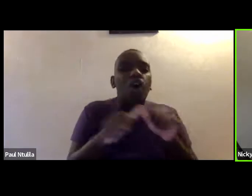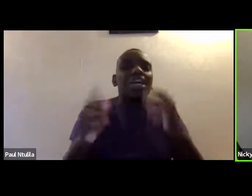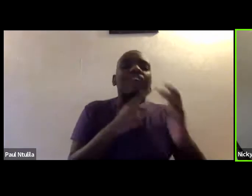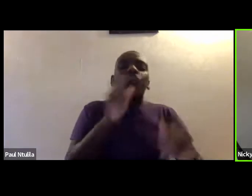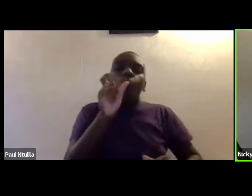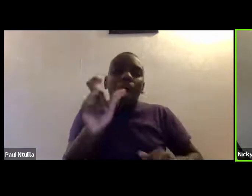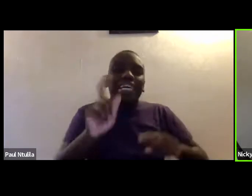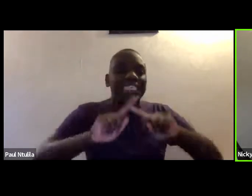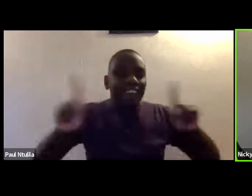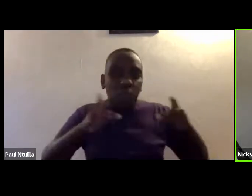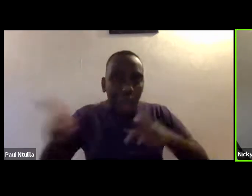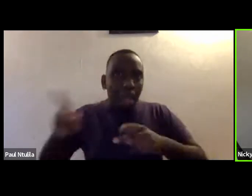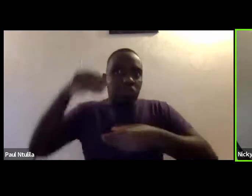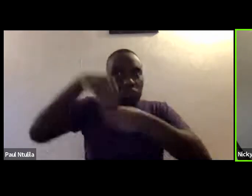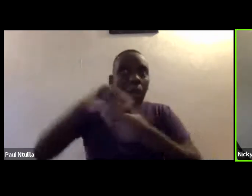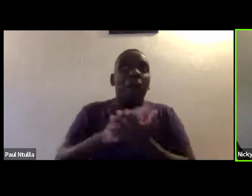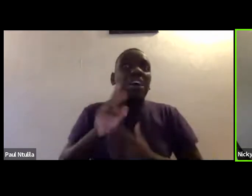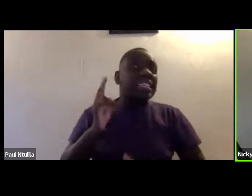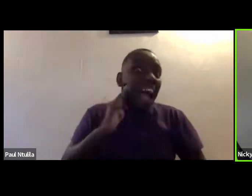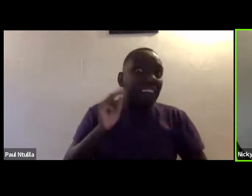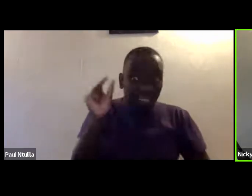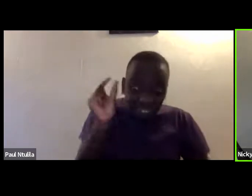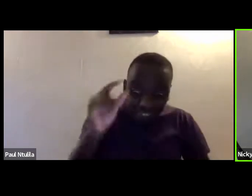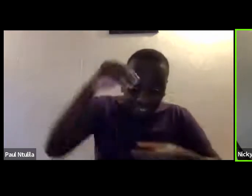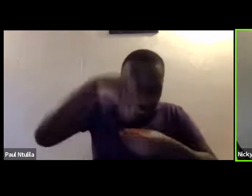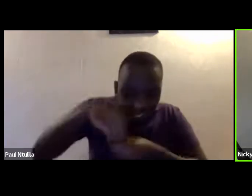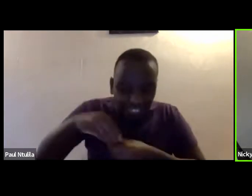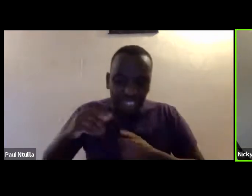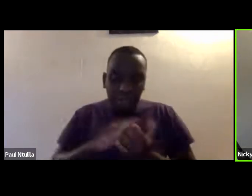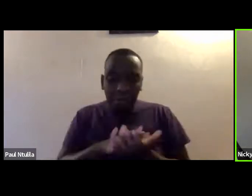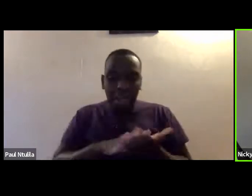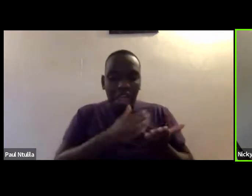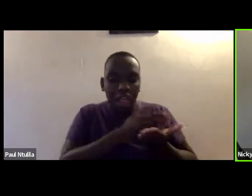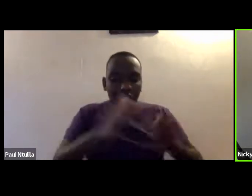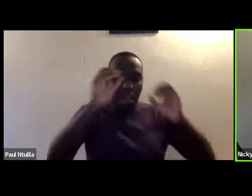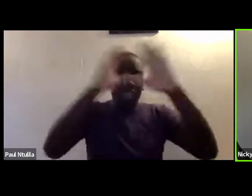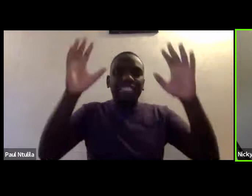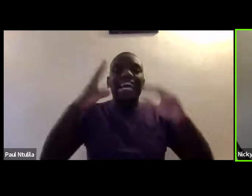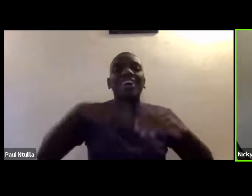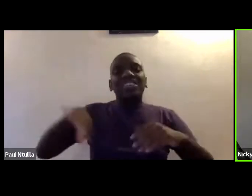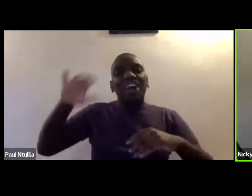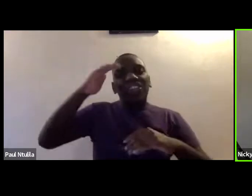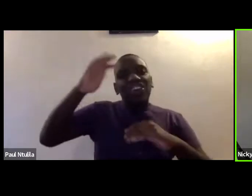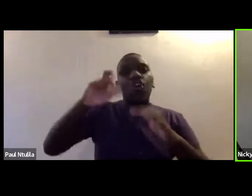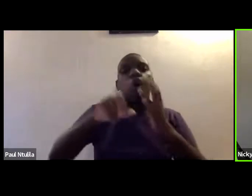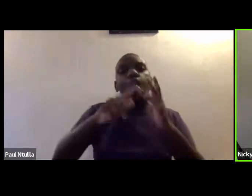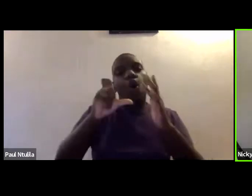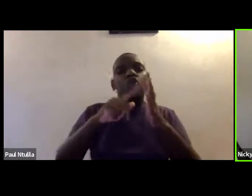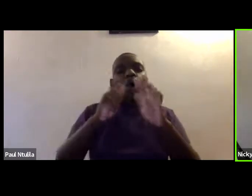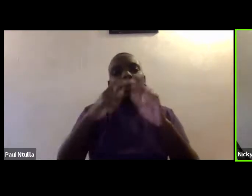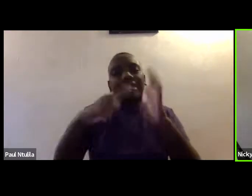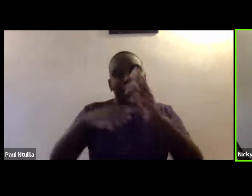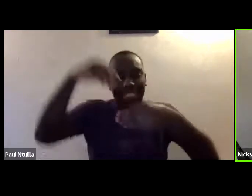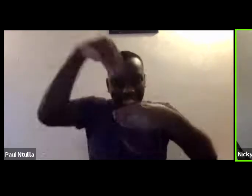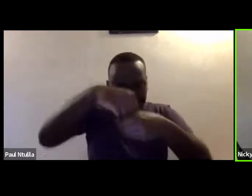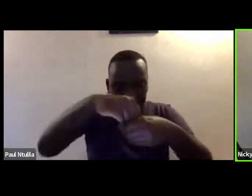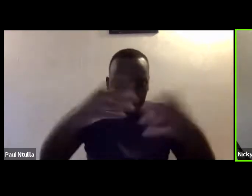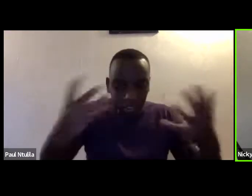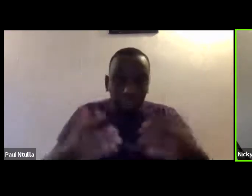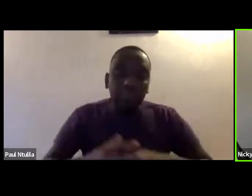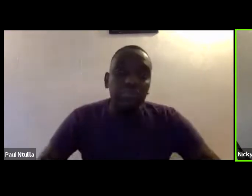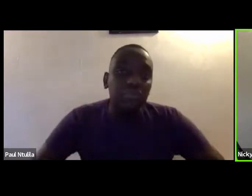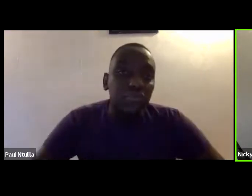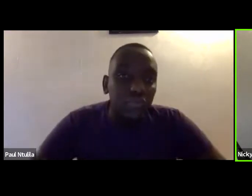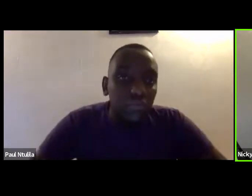damage. I would prefer to find an alternative word around this concept.